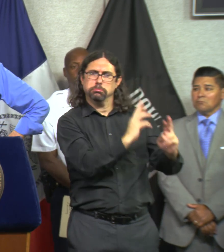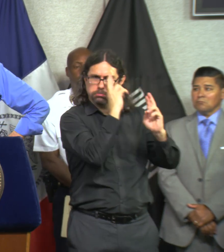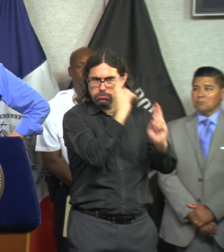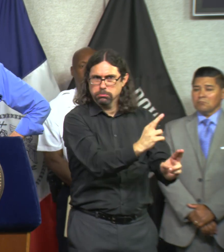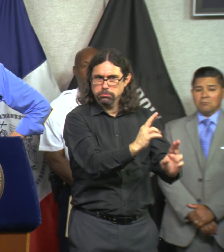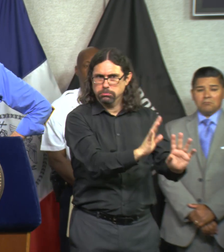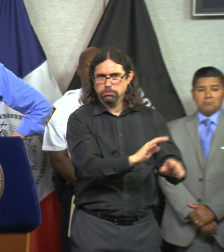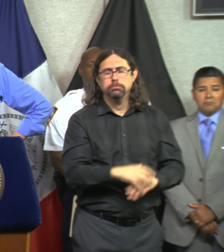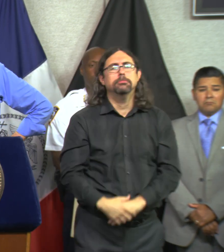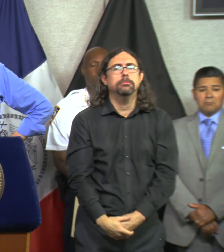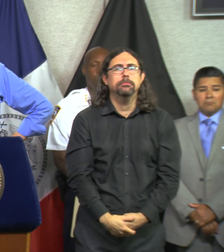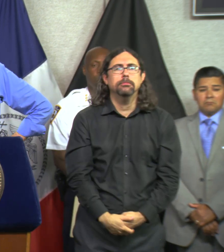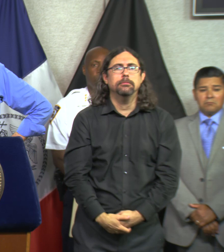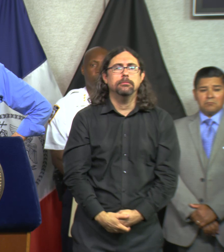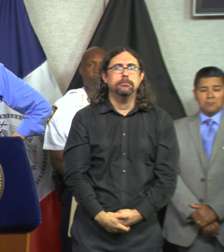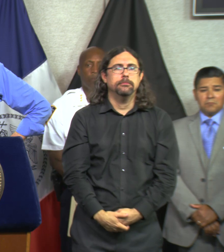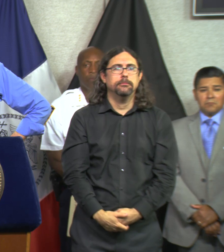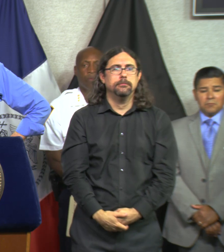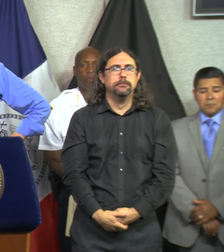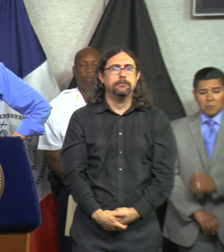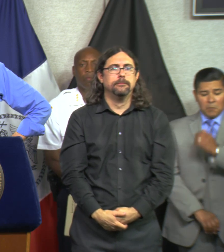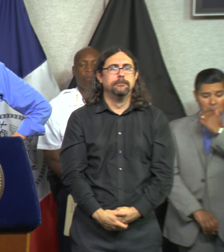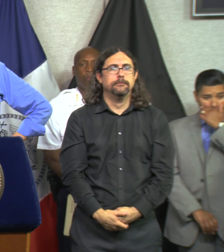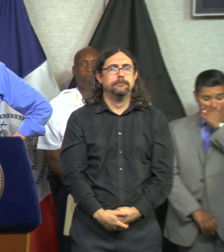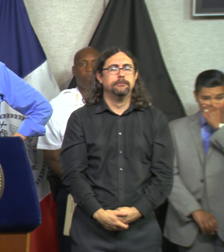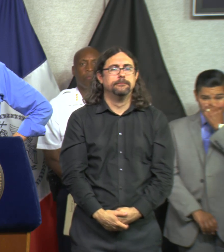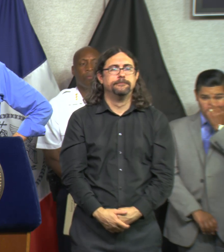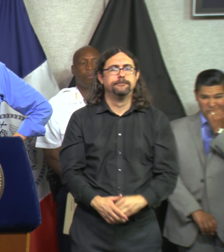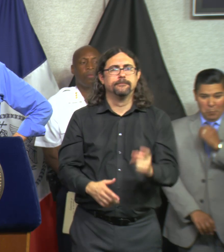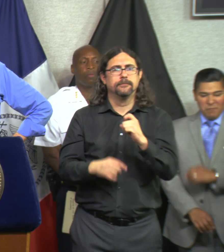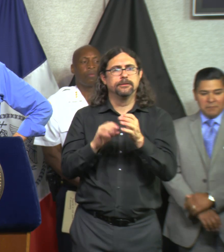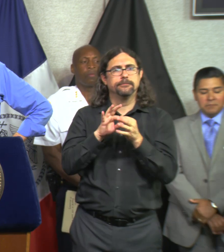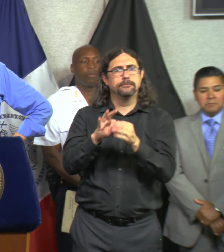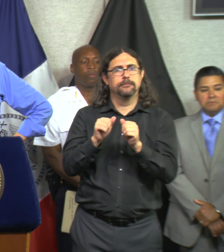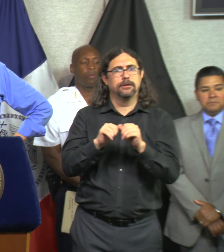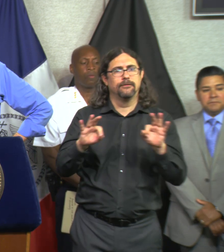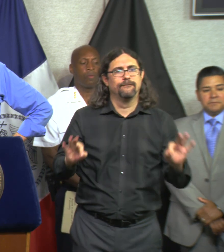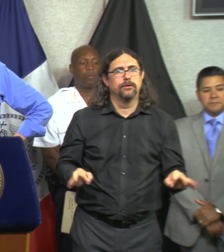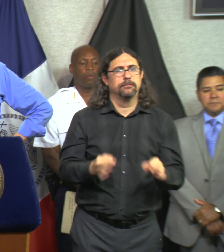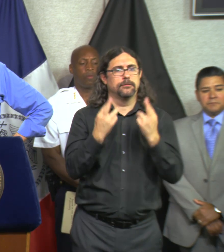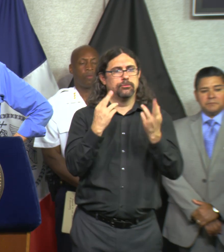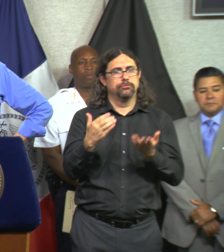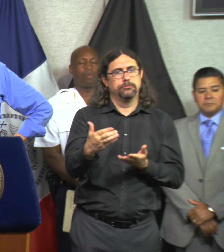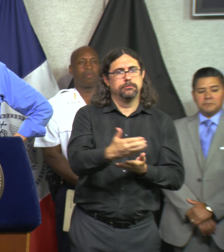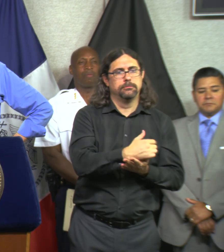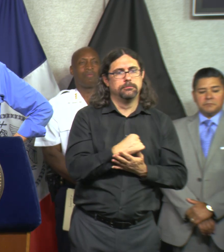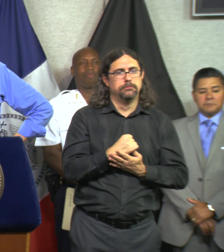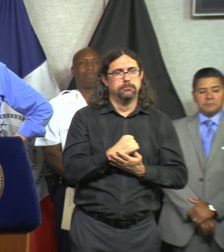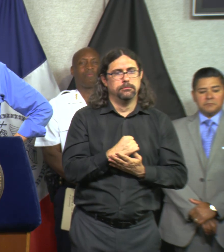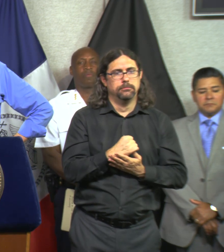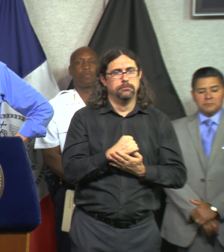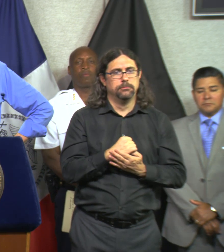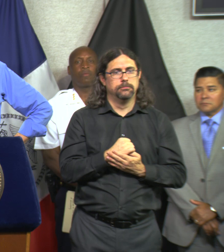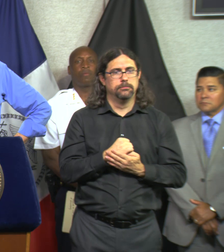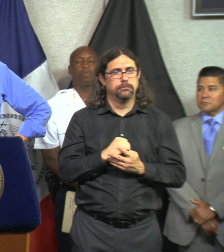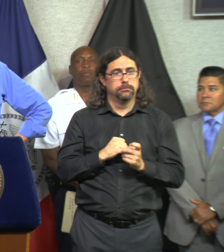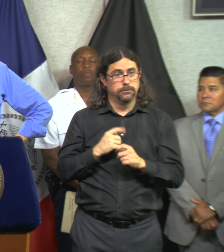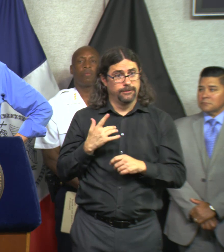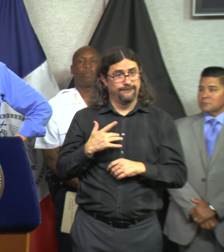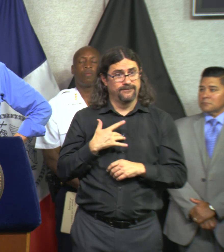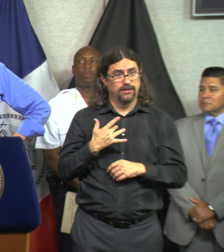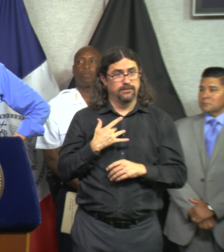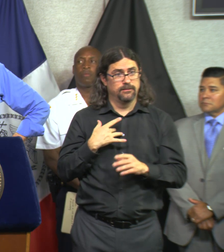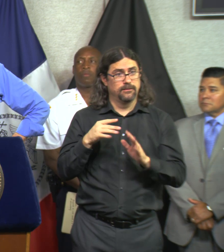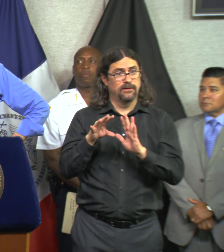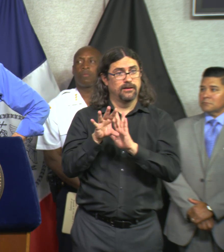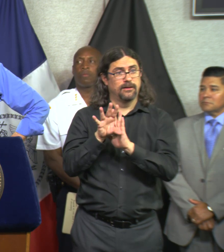too many technicalities, would you agree that your campaign announcement video would be a campaign expense? Again, I'm going to